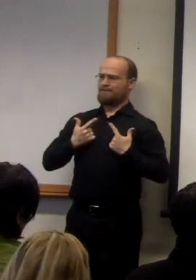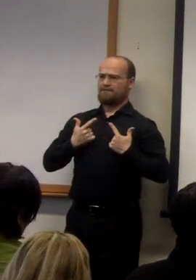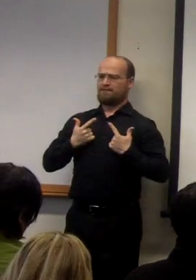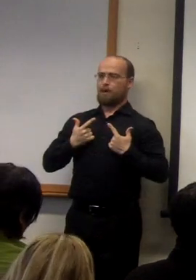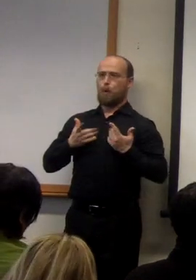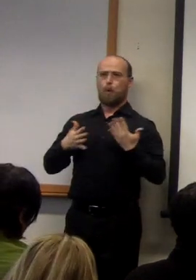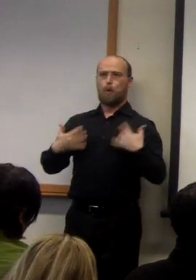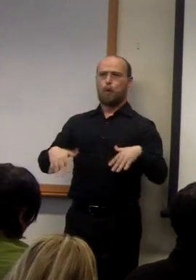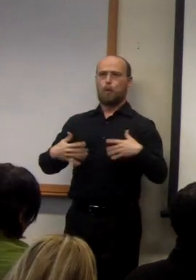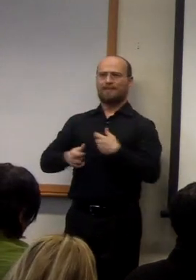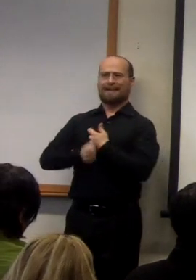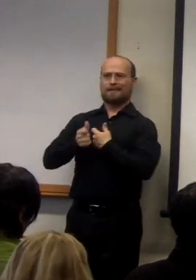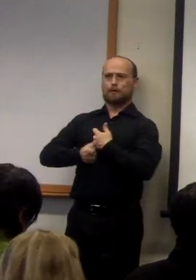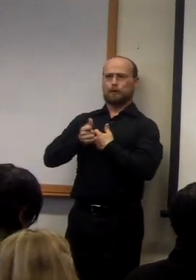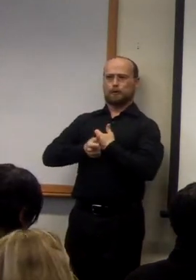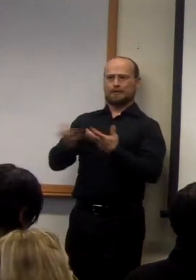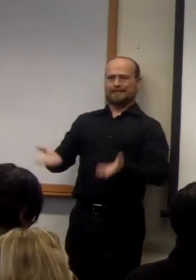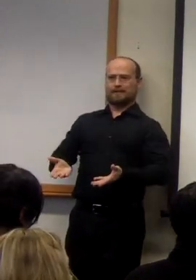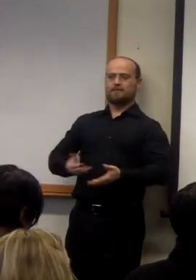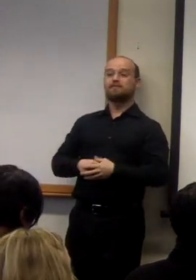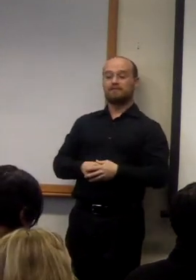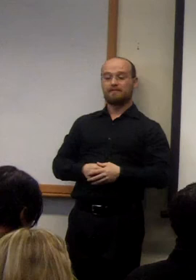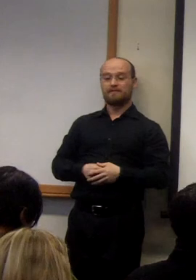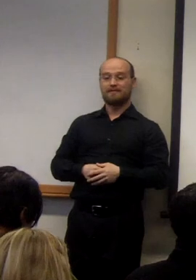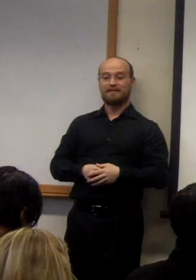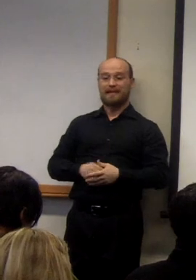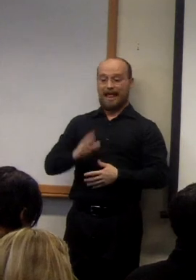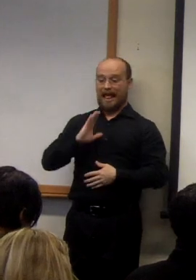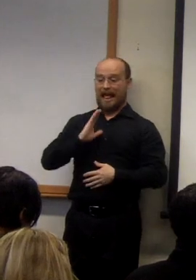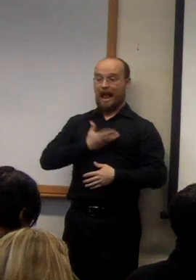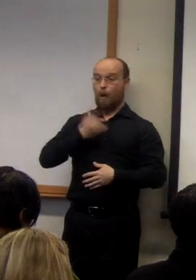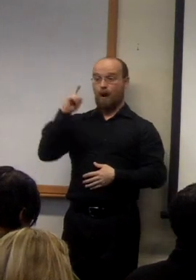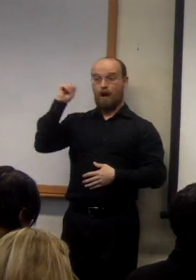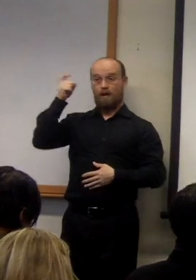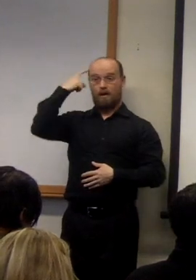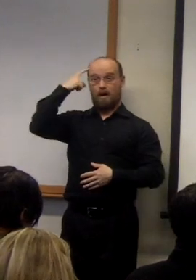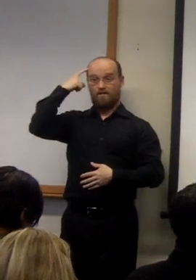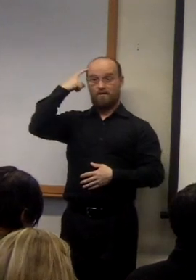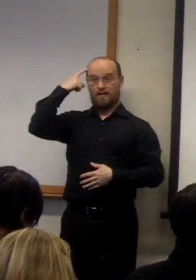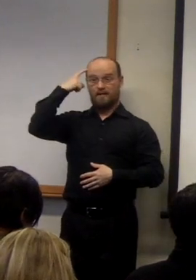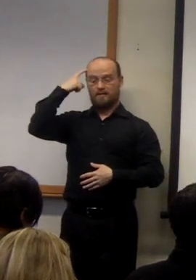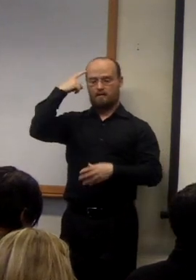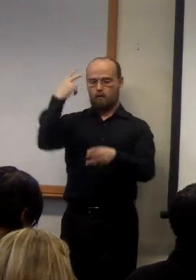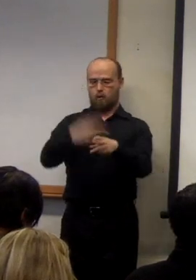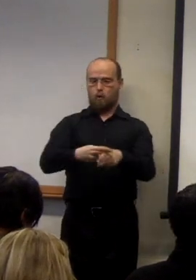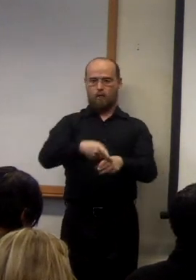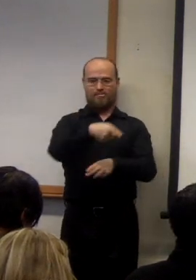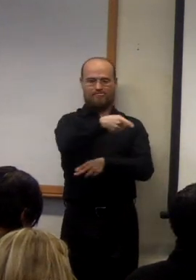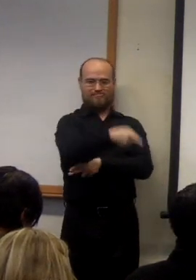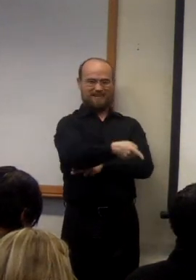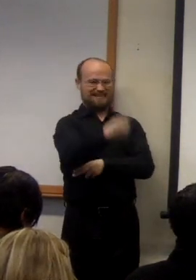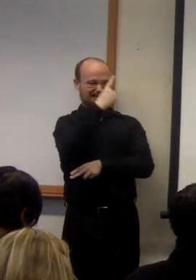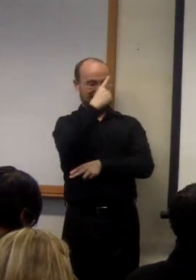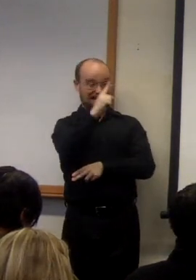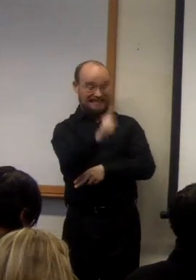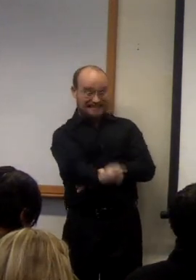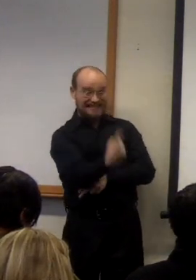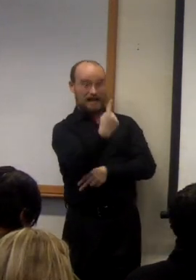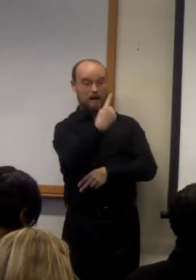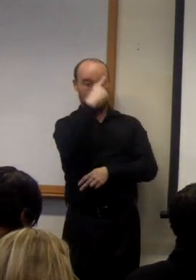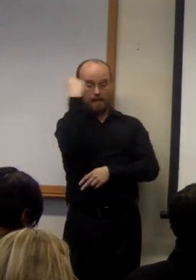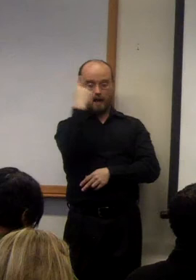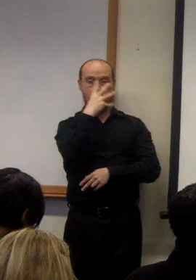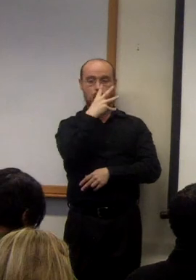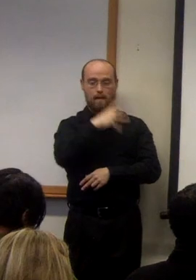she'd be locked up. But essentially, our government, right, is basically calling this single black woman who is calling for